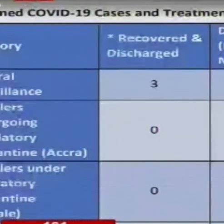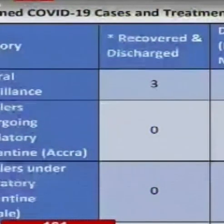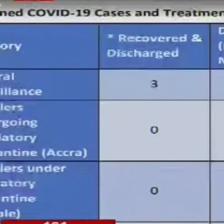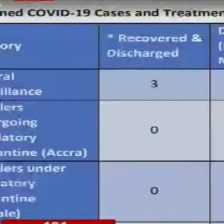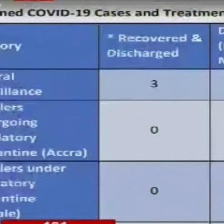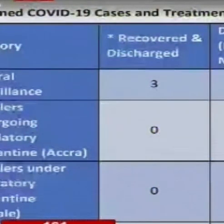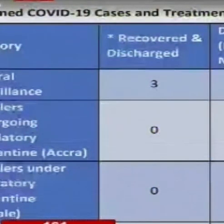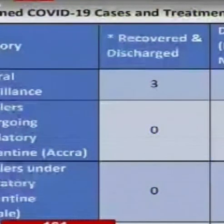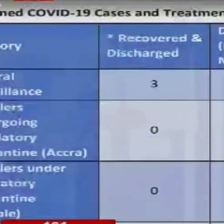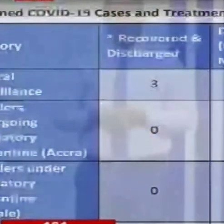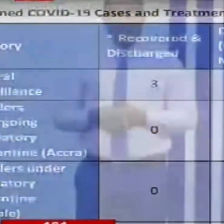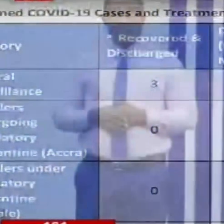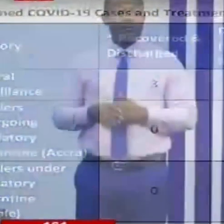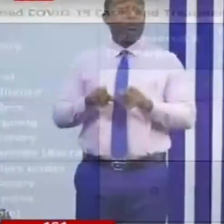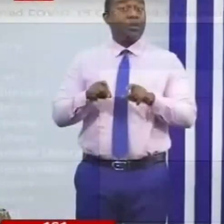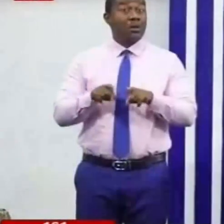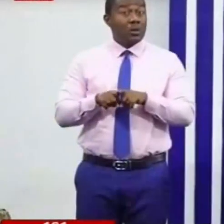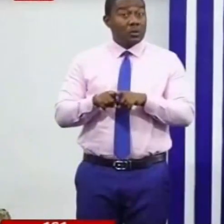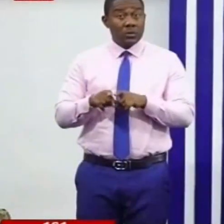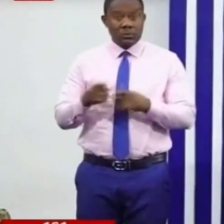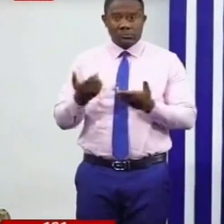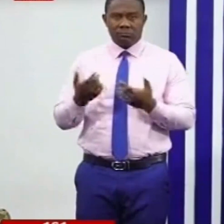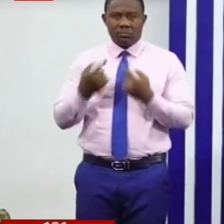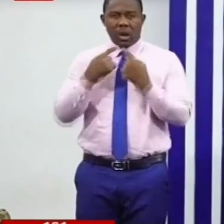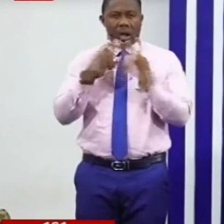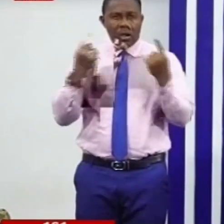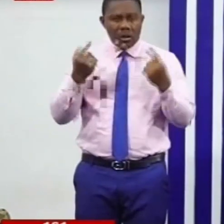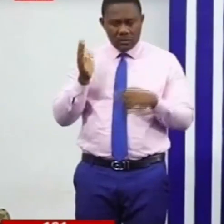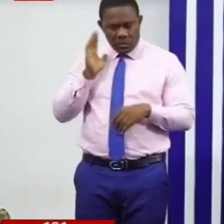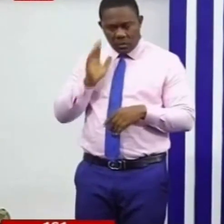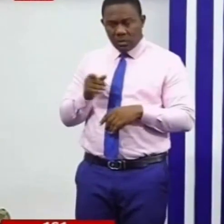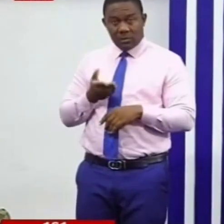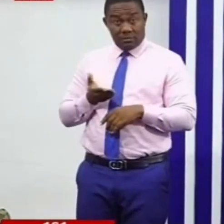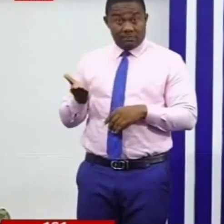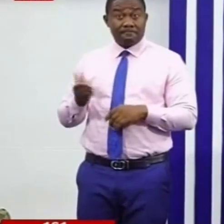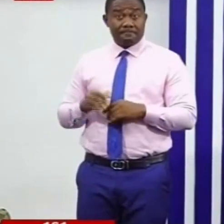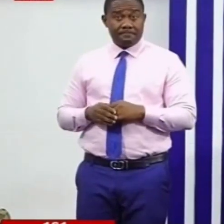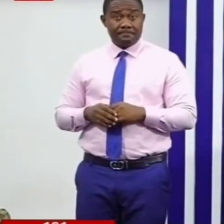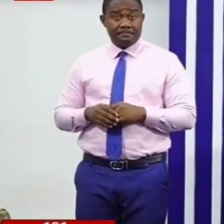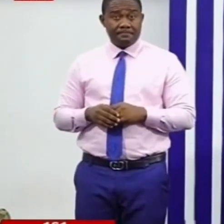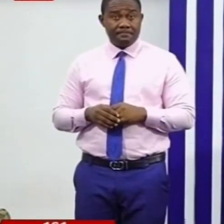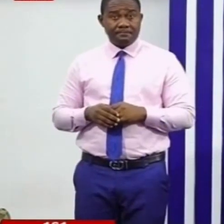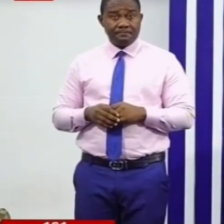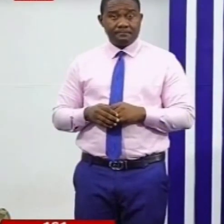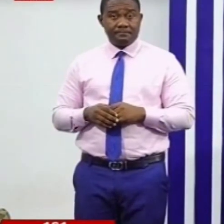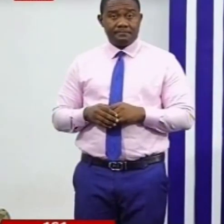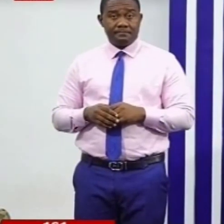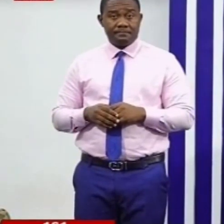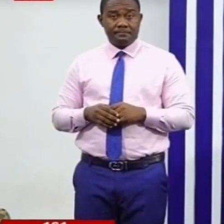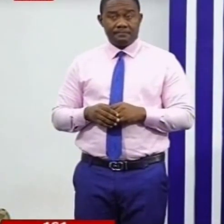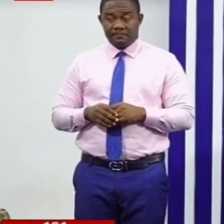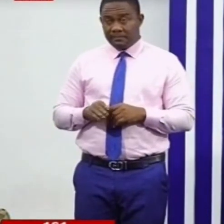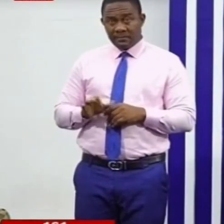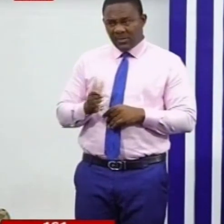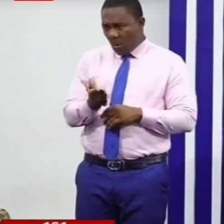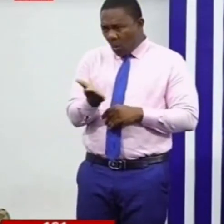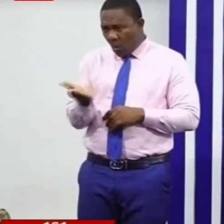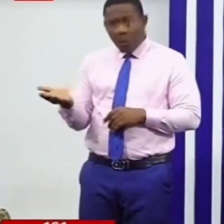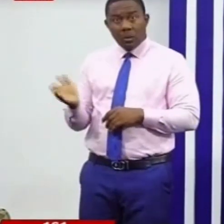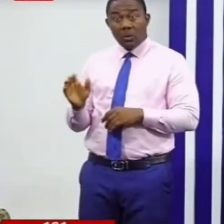And we have announced to them, and I want to go and announce that they are all